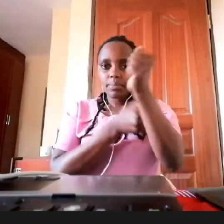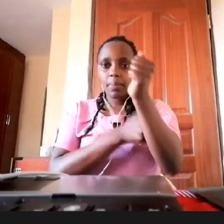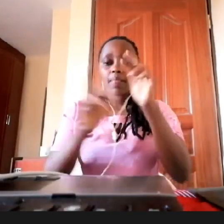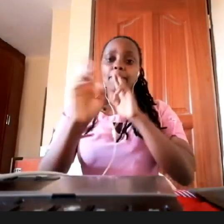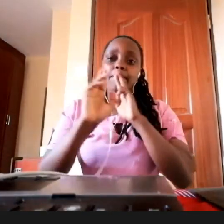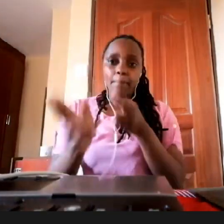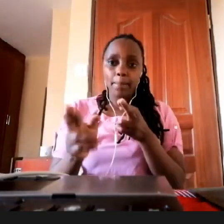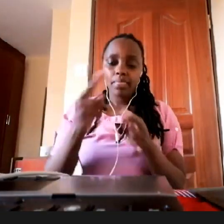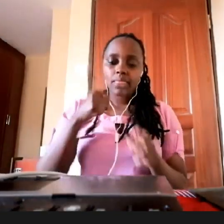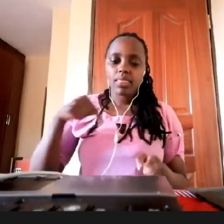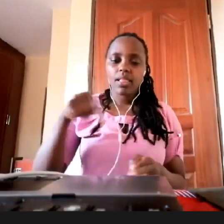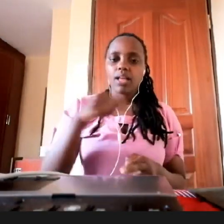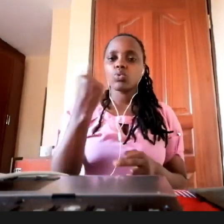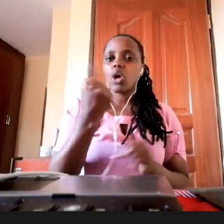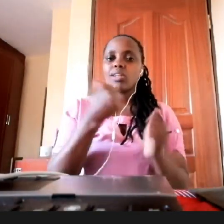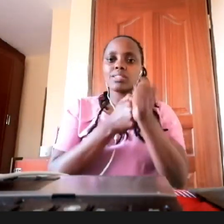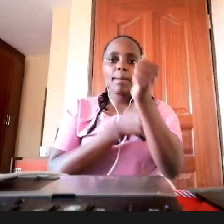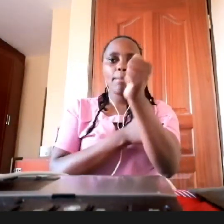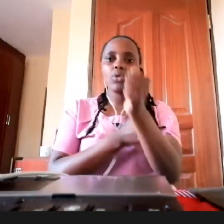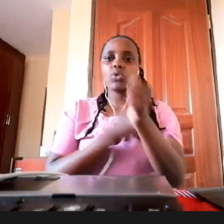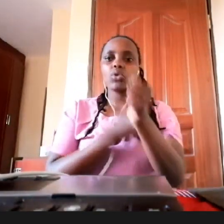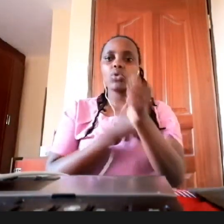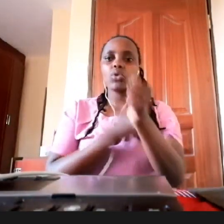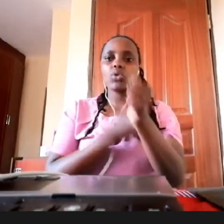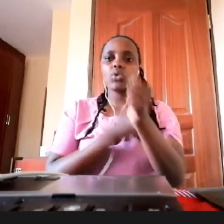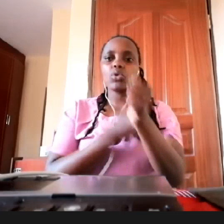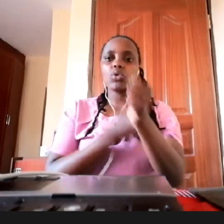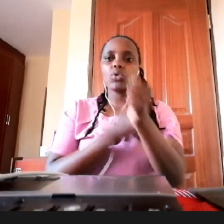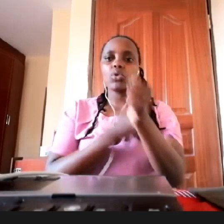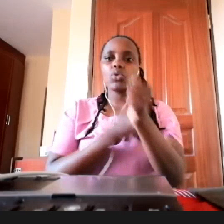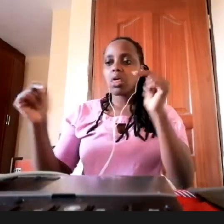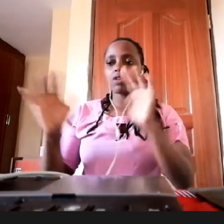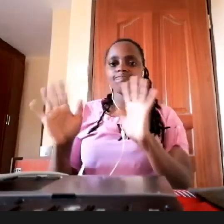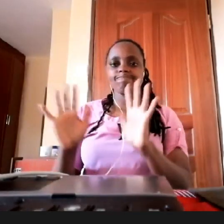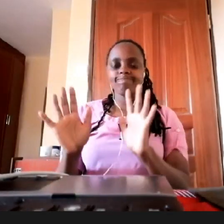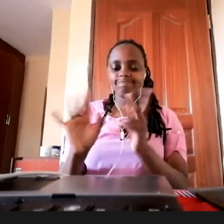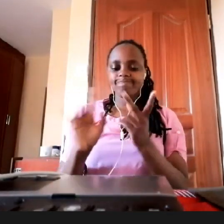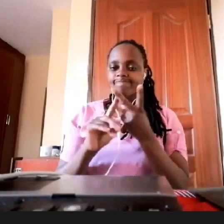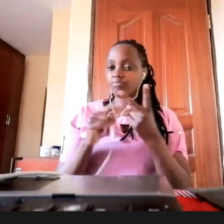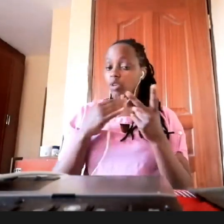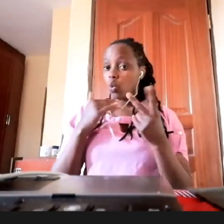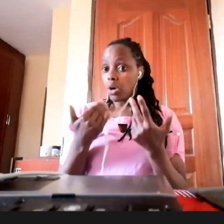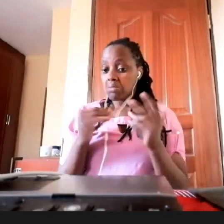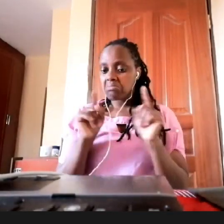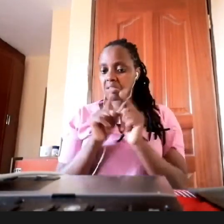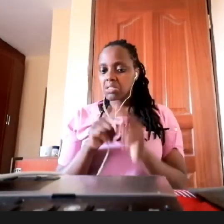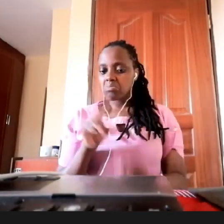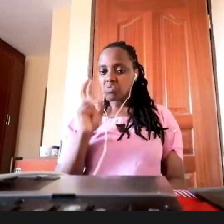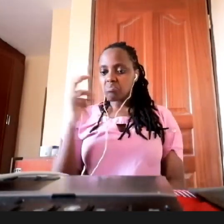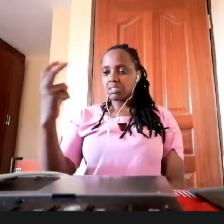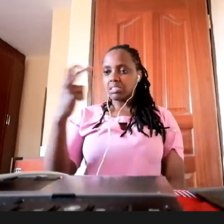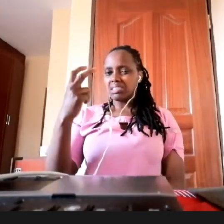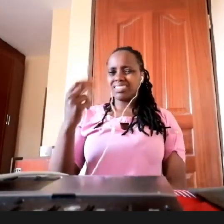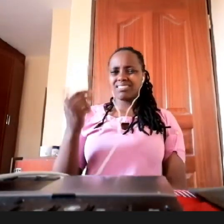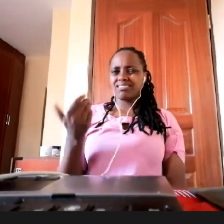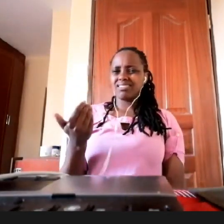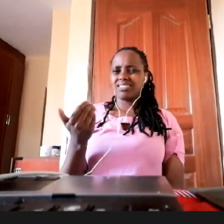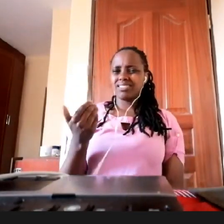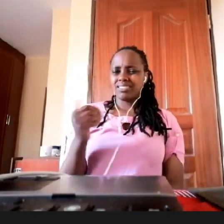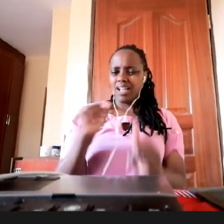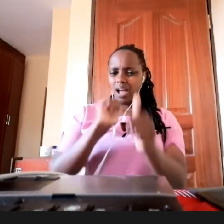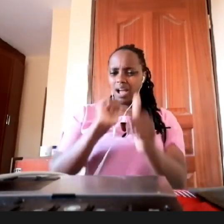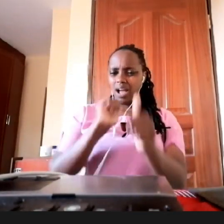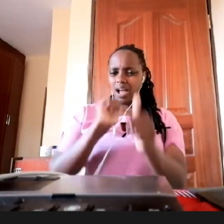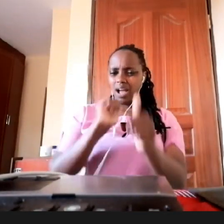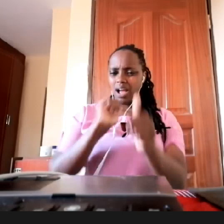we are complementing. We don't want to antagonize. We don't want to look like we are, competing with them